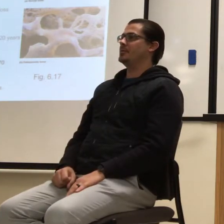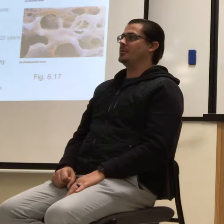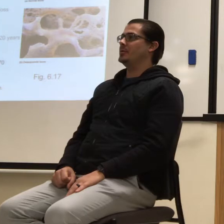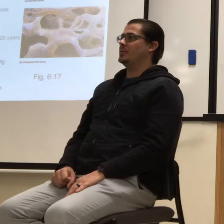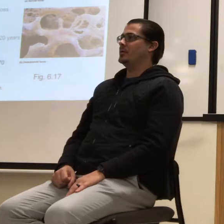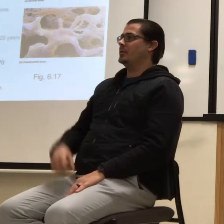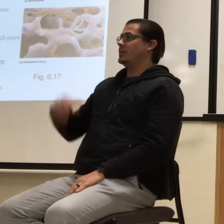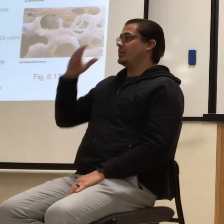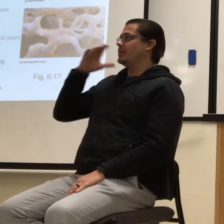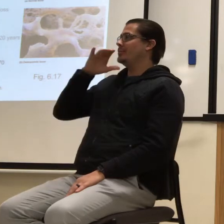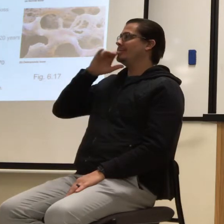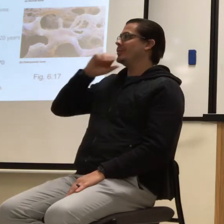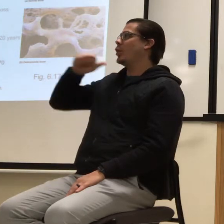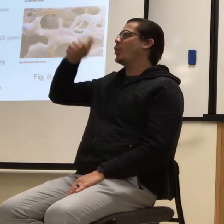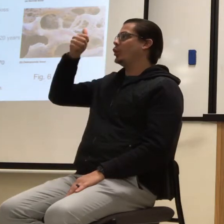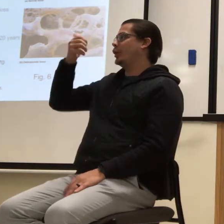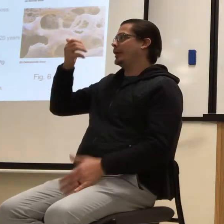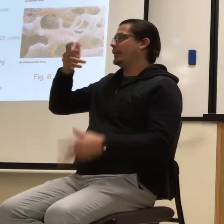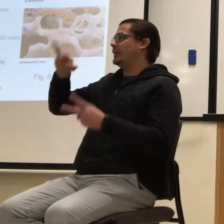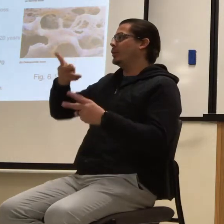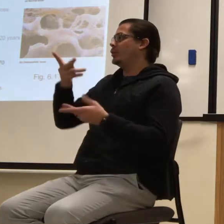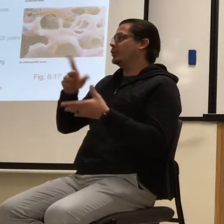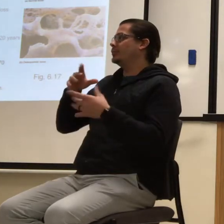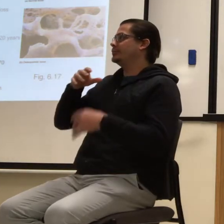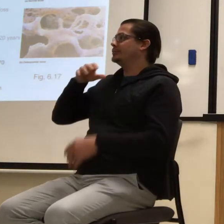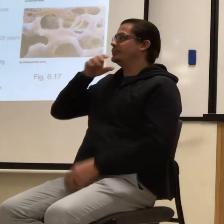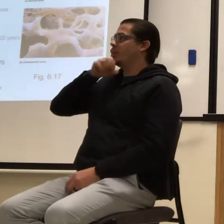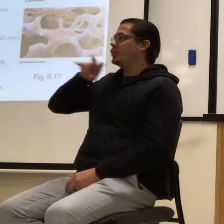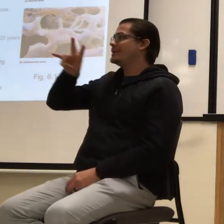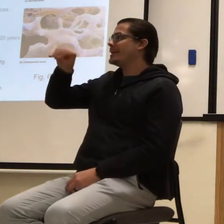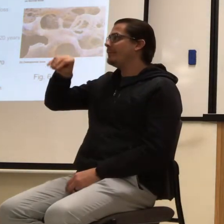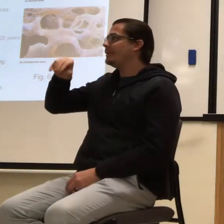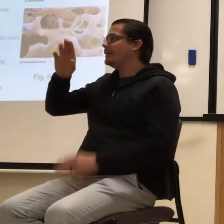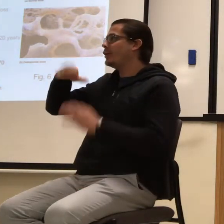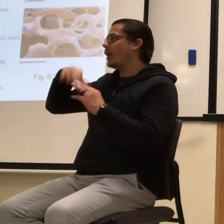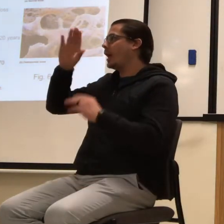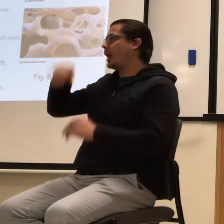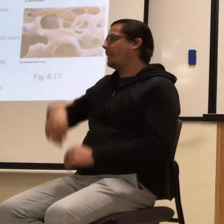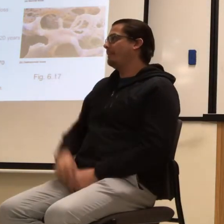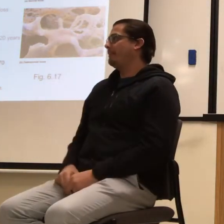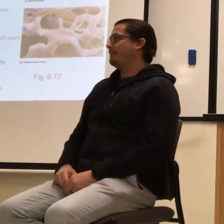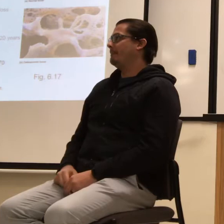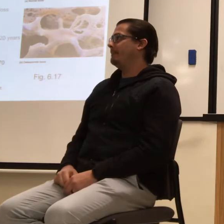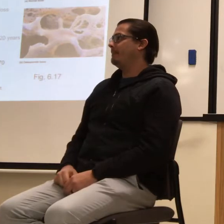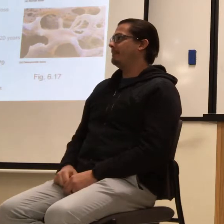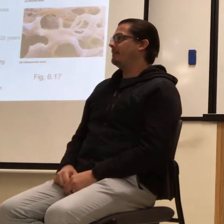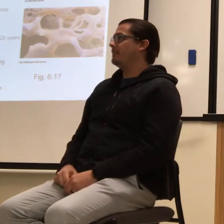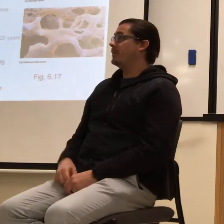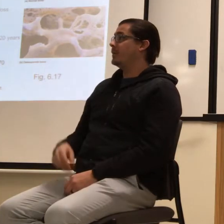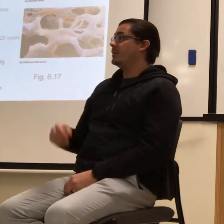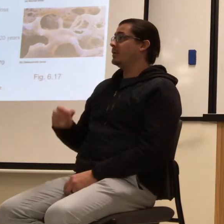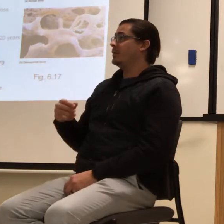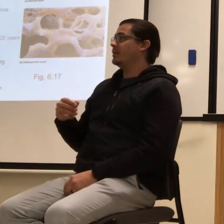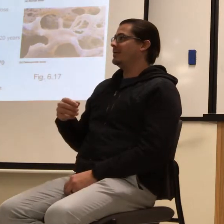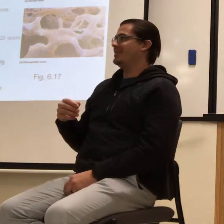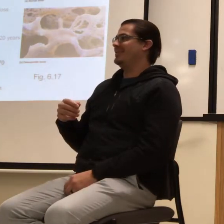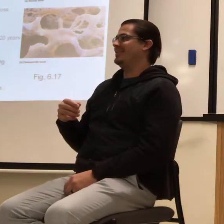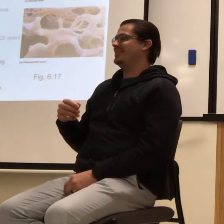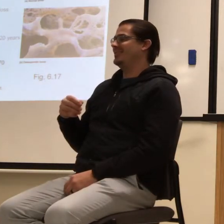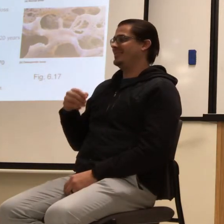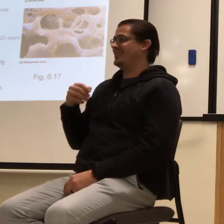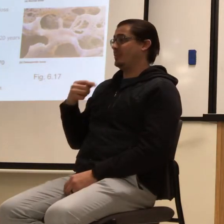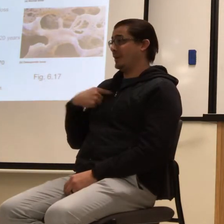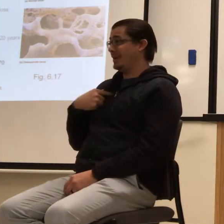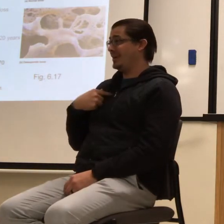You know, the elderly, 70 years or greater, just you're well along in years and maybe your